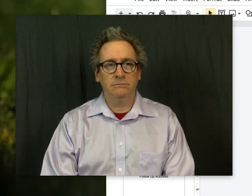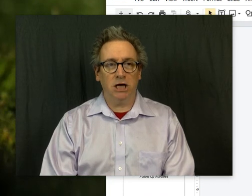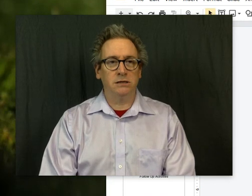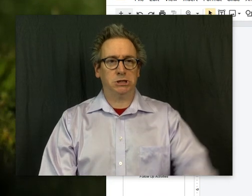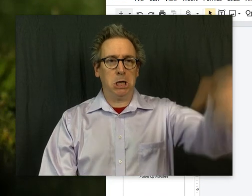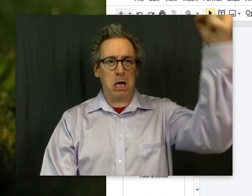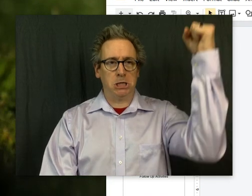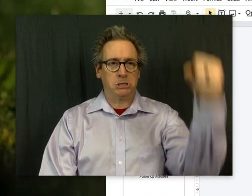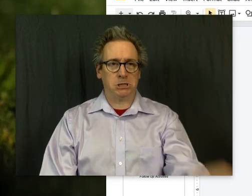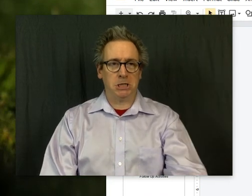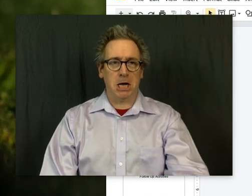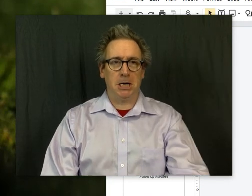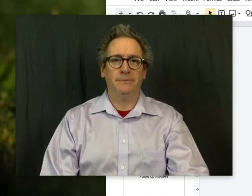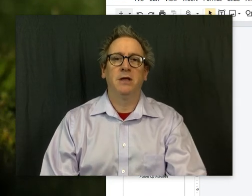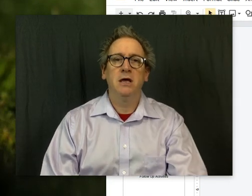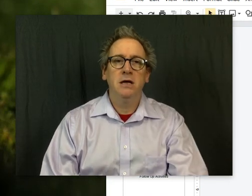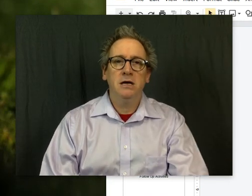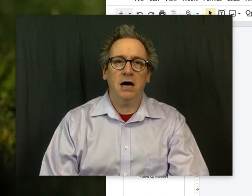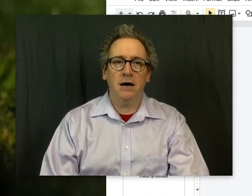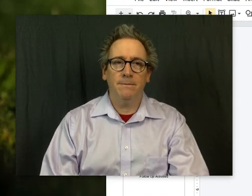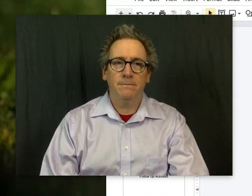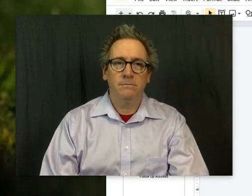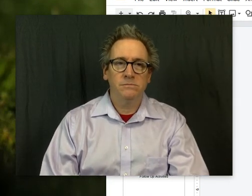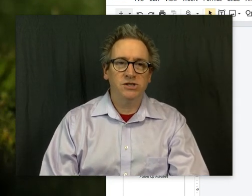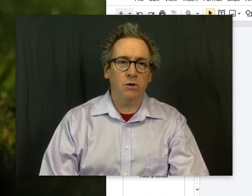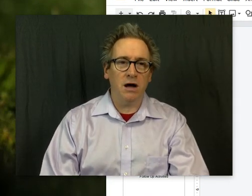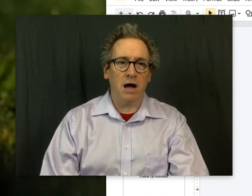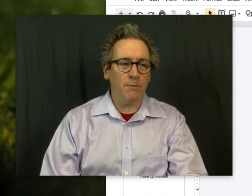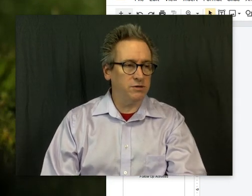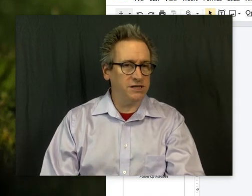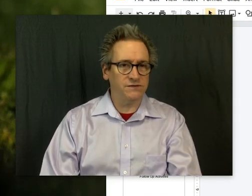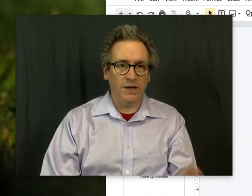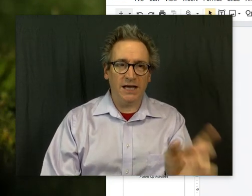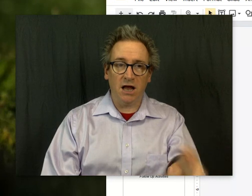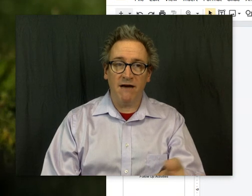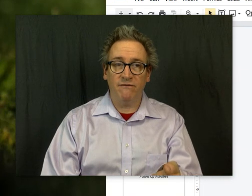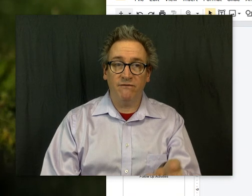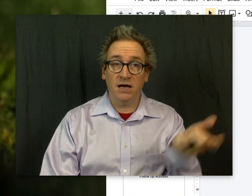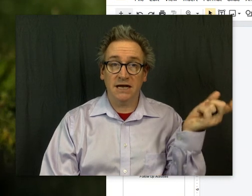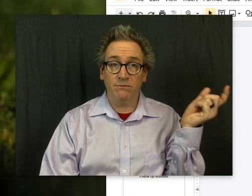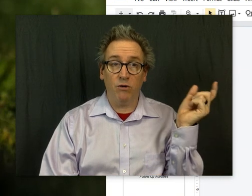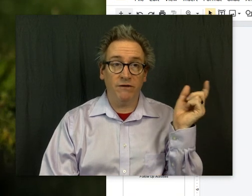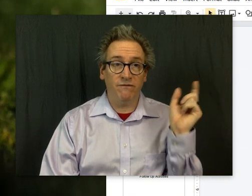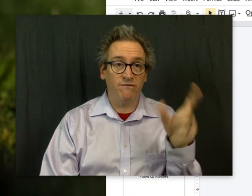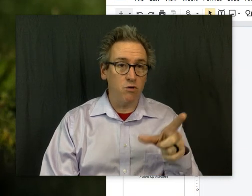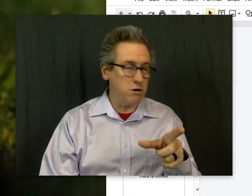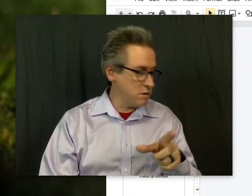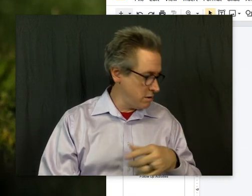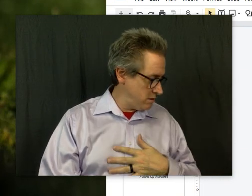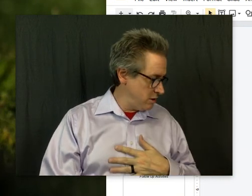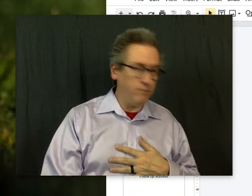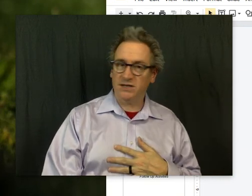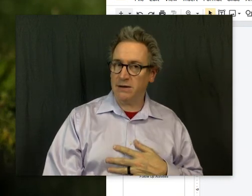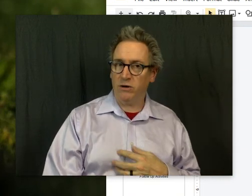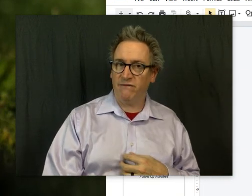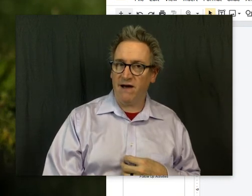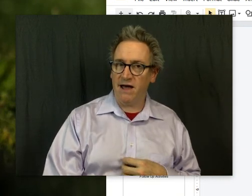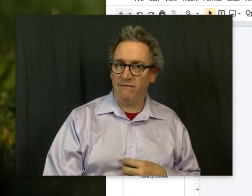slide. That's the last slide. So I'll post this for the weekend. I'll have 10.4 and